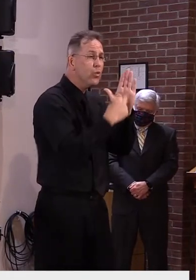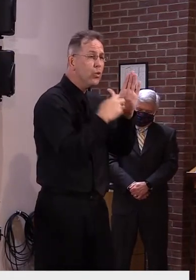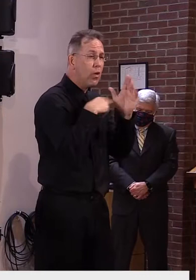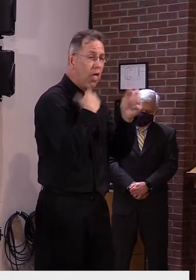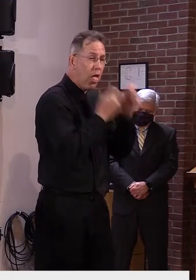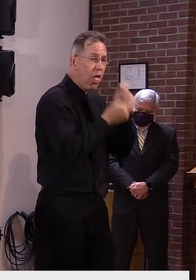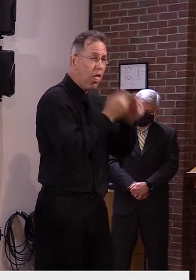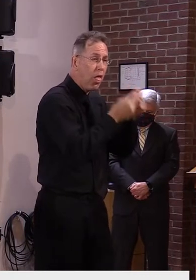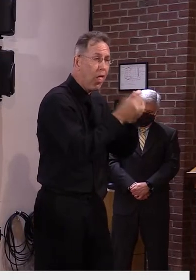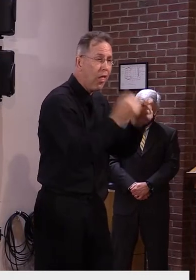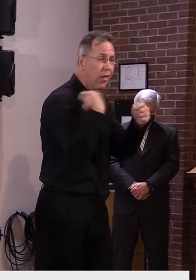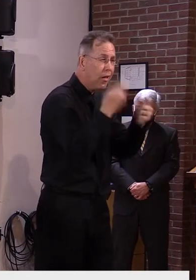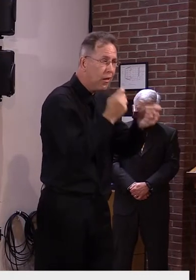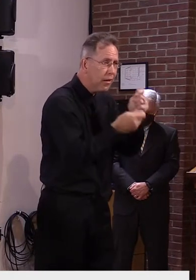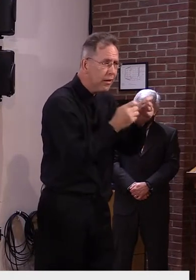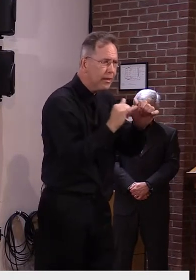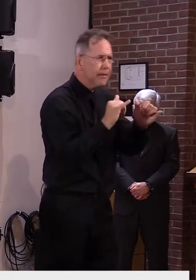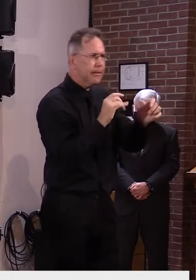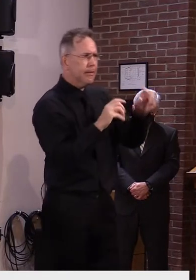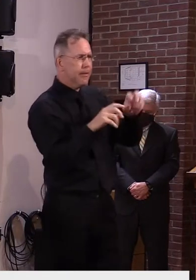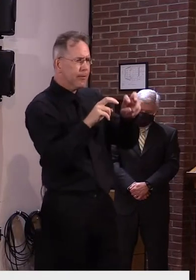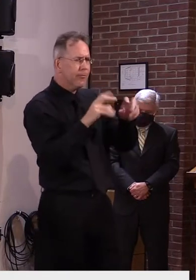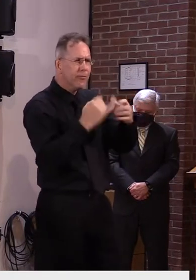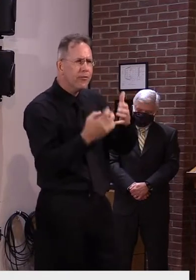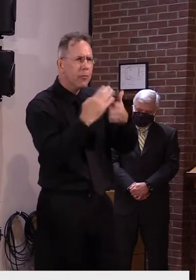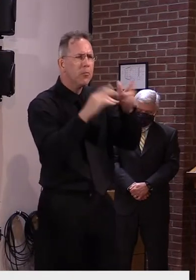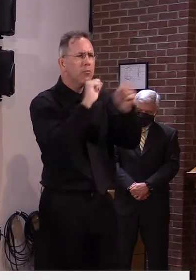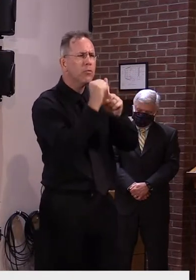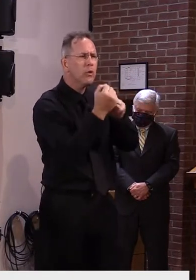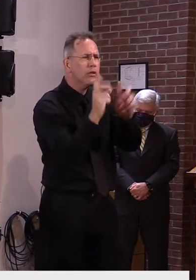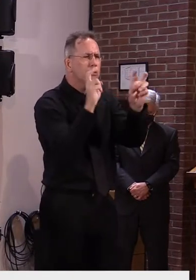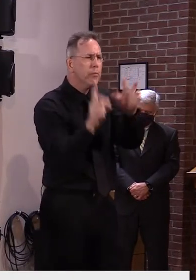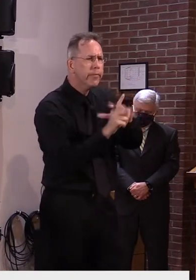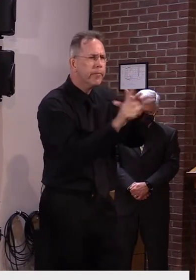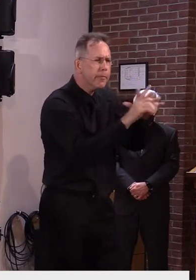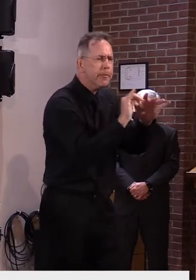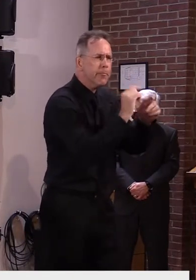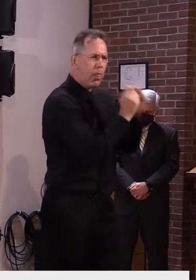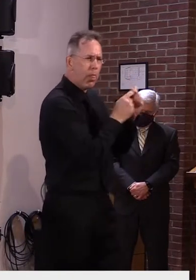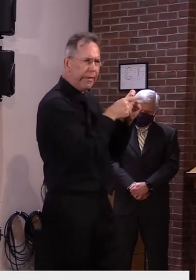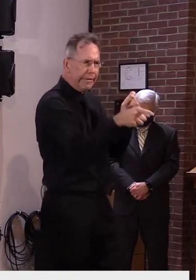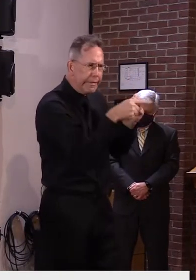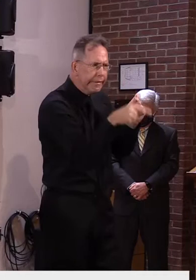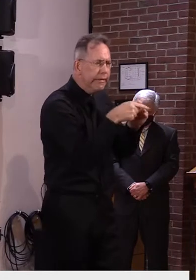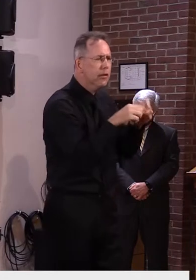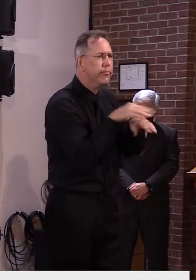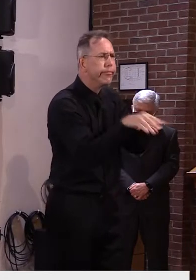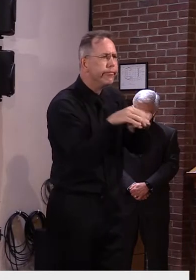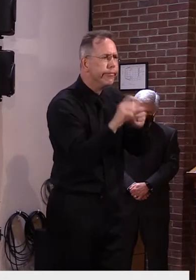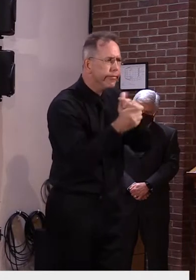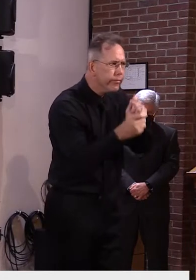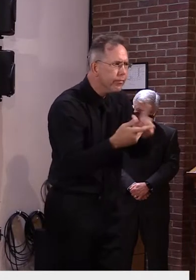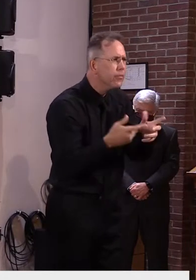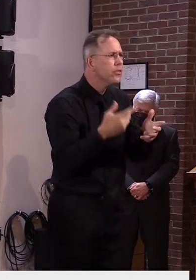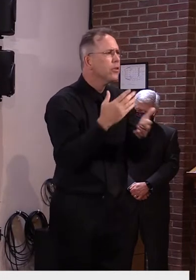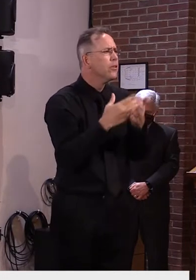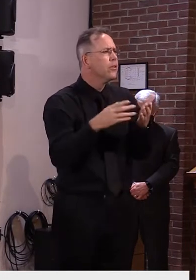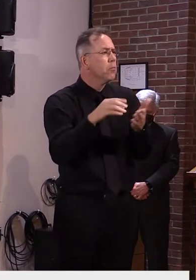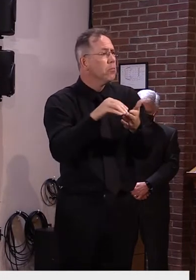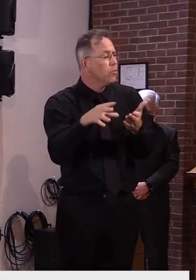to implementing our health guidance, have tested their abilities to the max. But their dedication to our students have been nothing short of